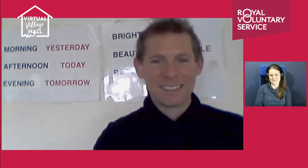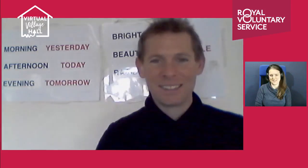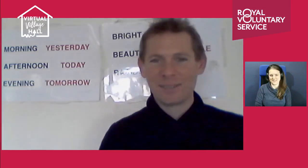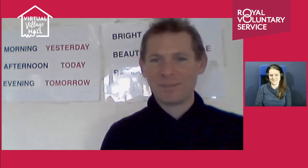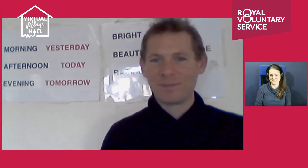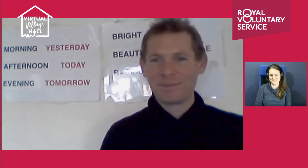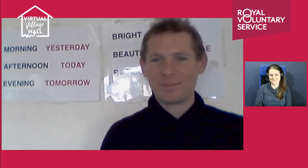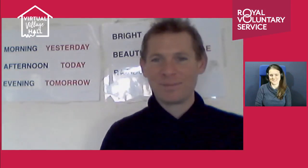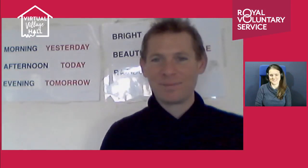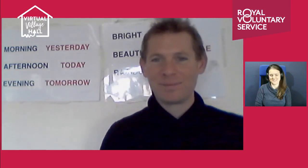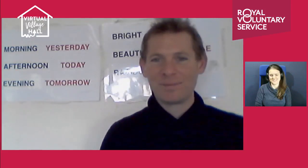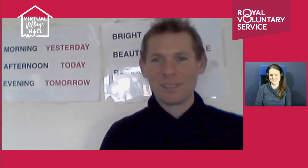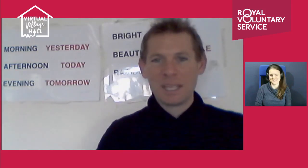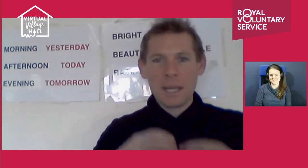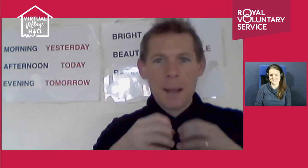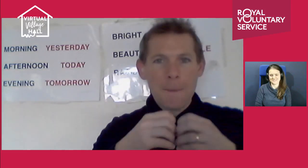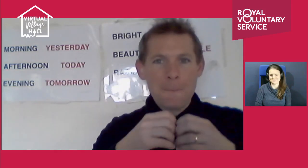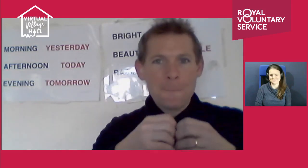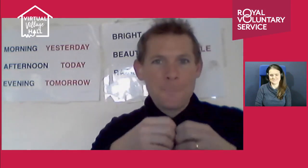Number 9.